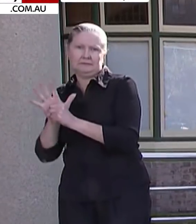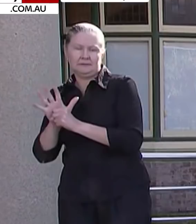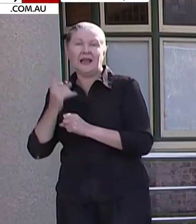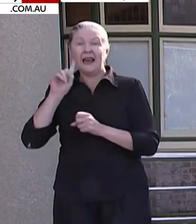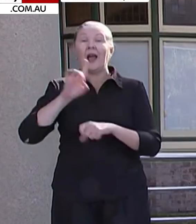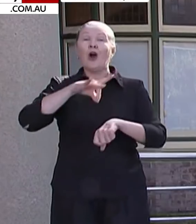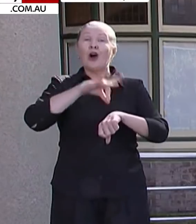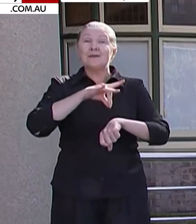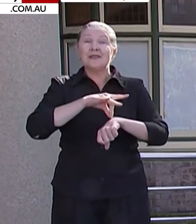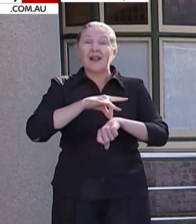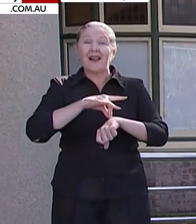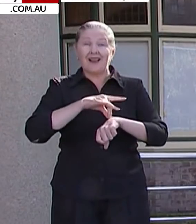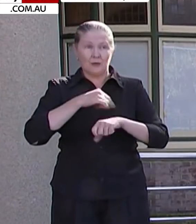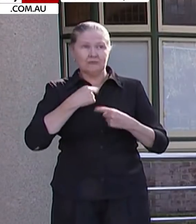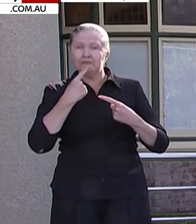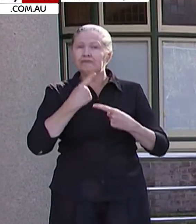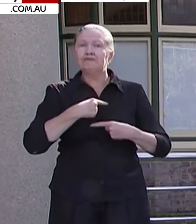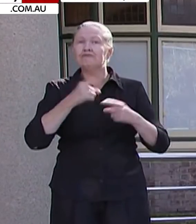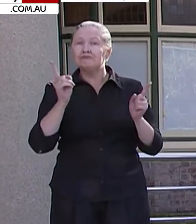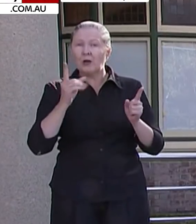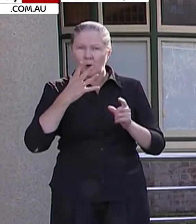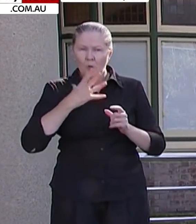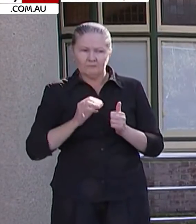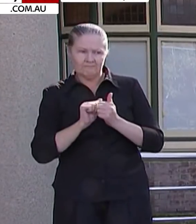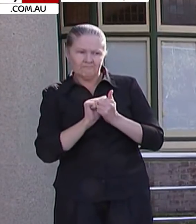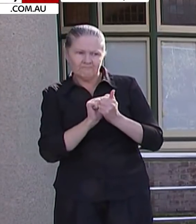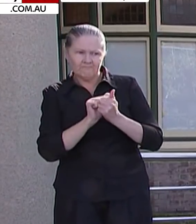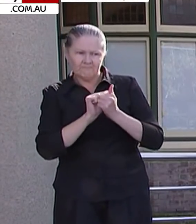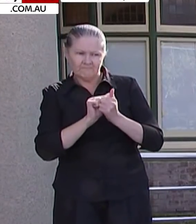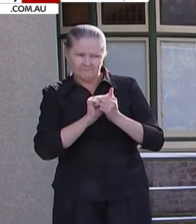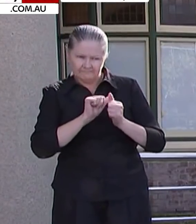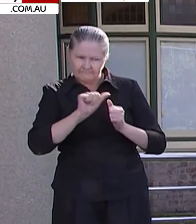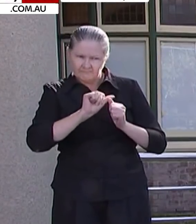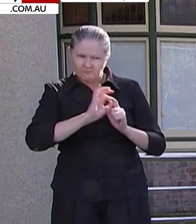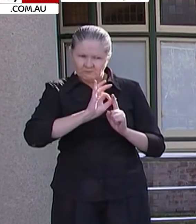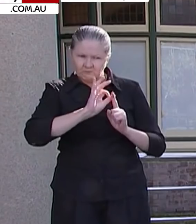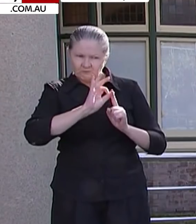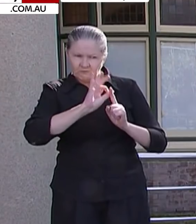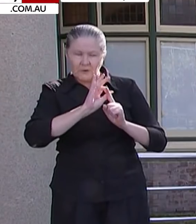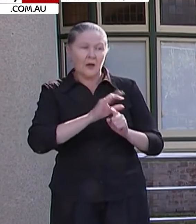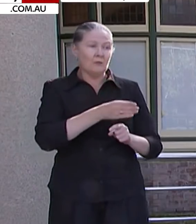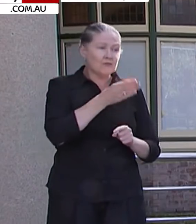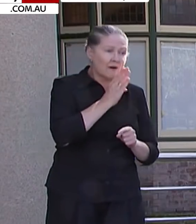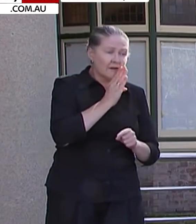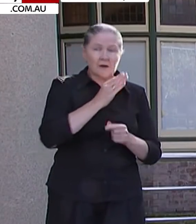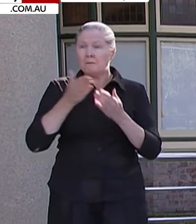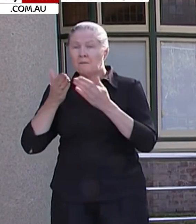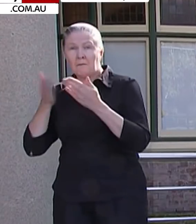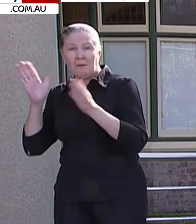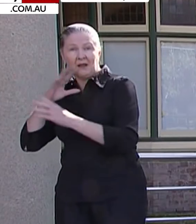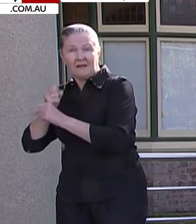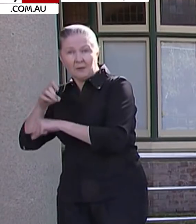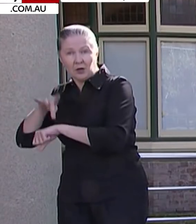today's announcements are about building on the partnership between public and private, building on the expansion of